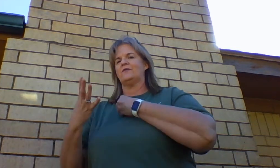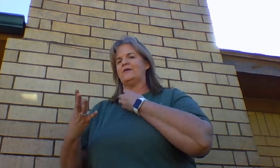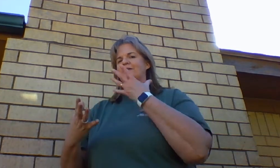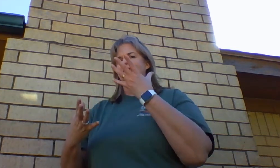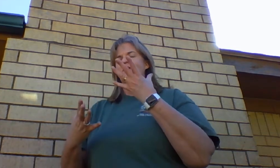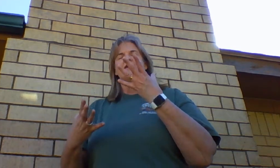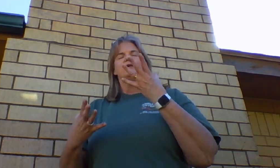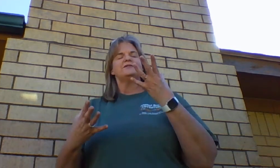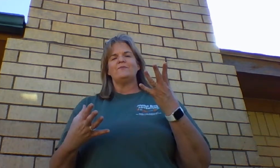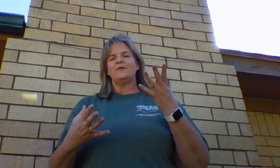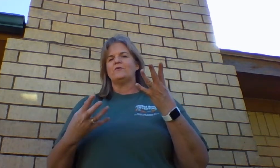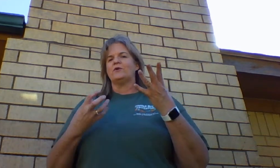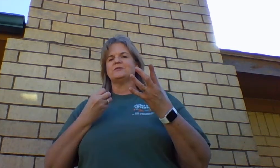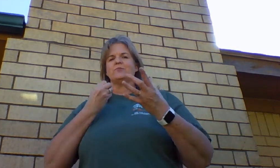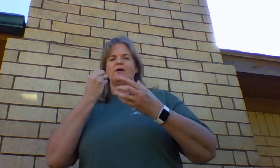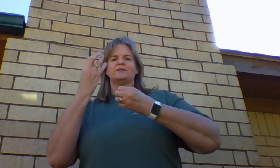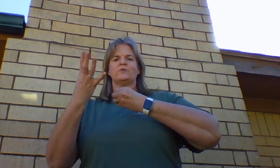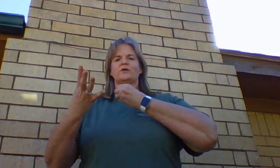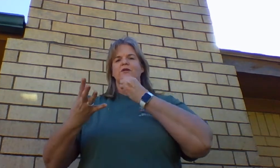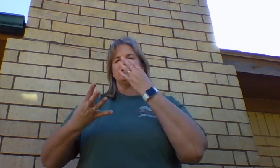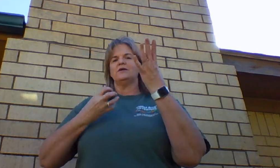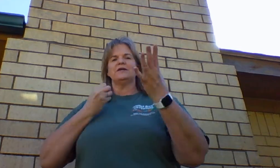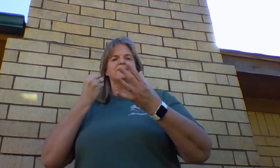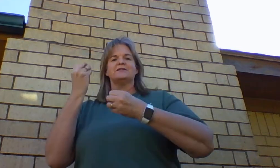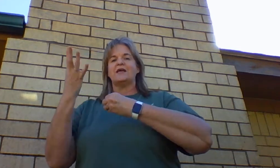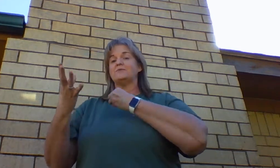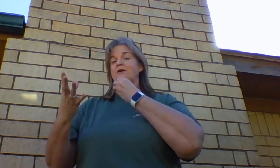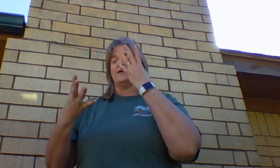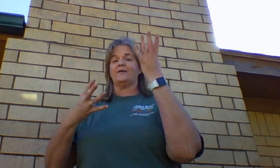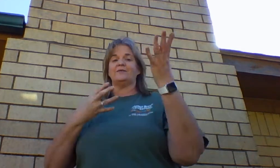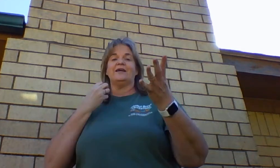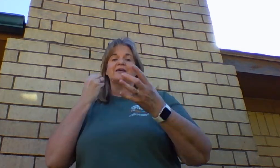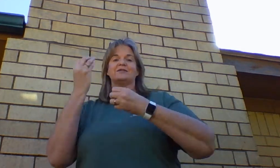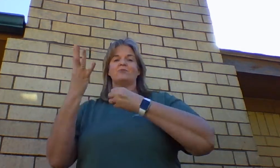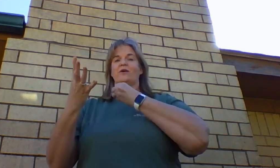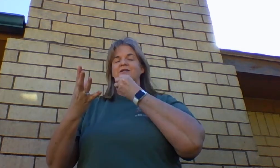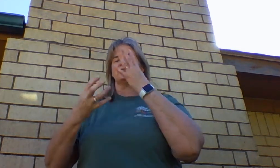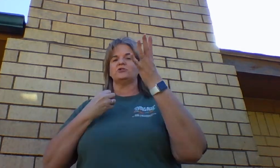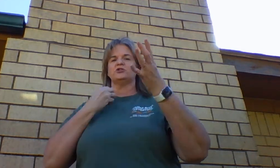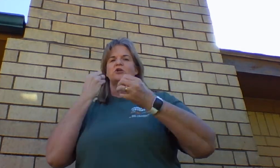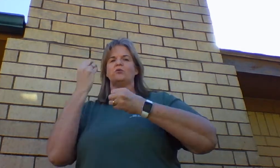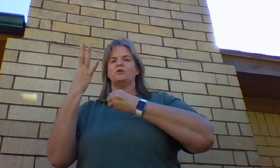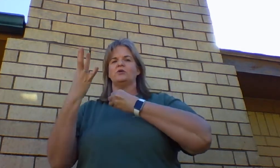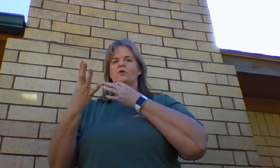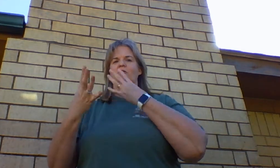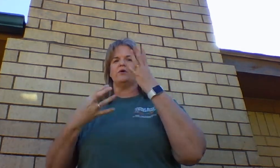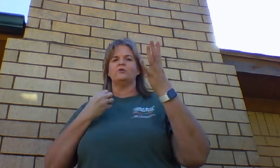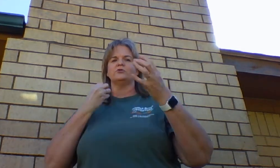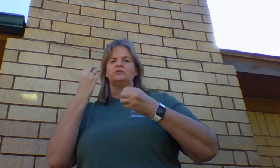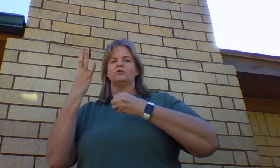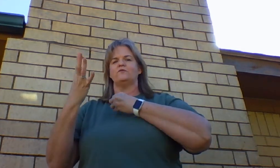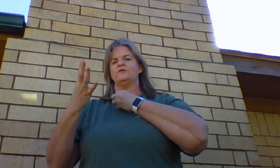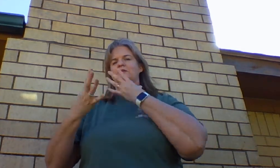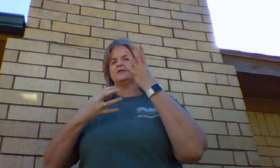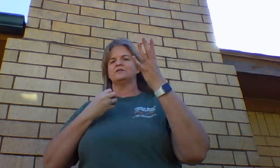like this? Same thing for express. It's the same sign. Express. We're showing you all our emotions and our feelings.